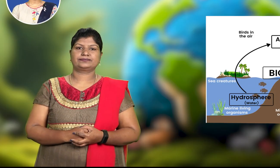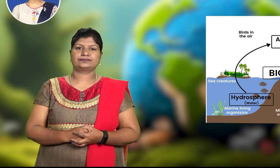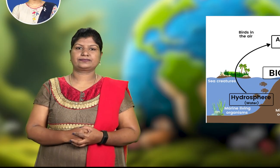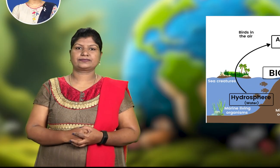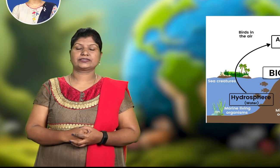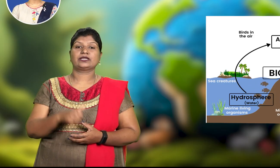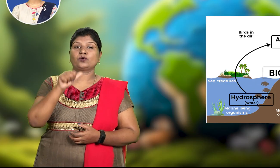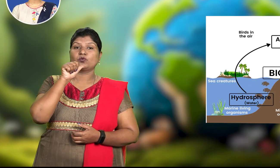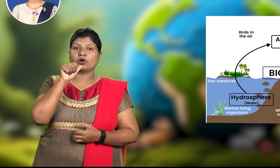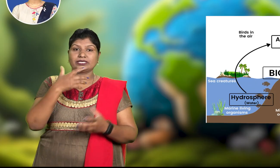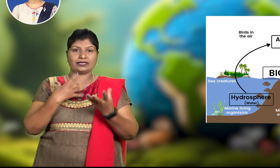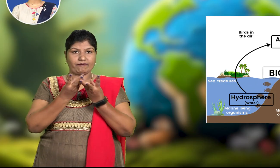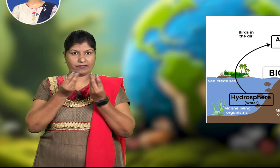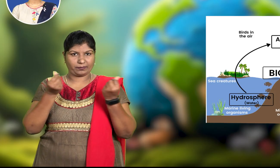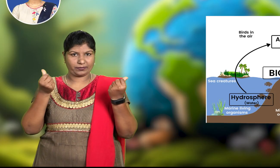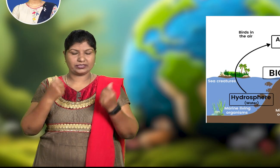water vapor,